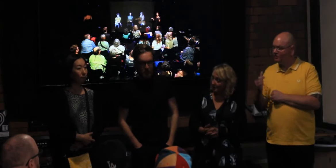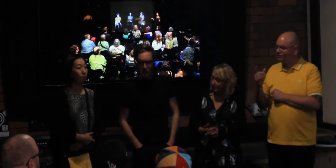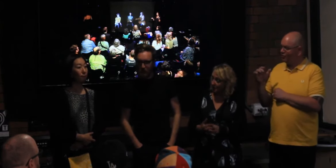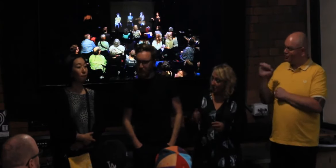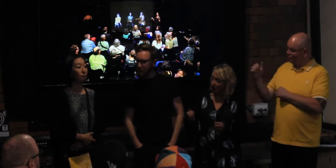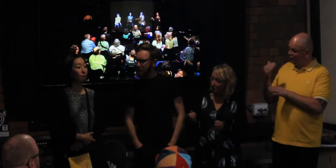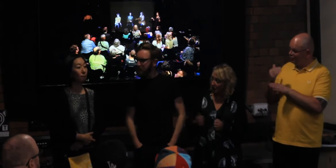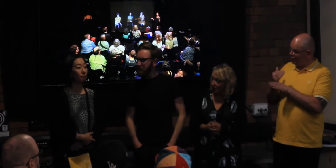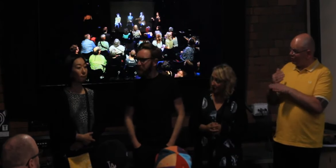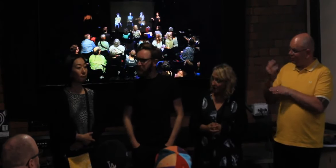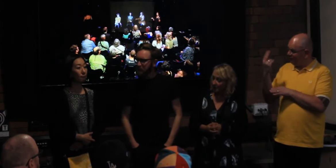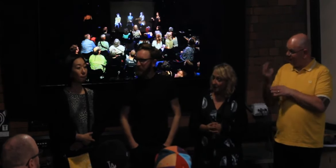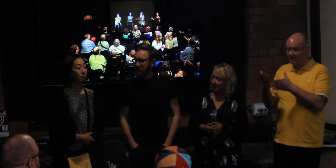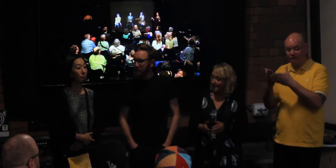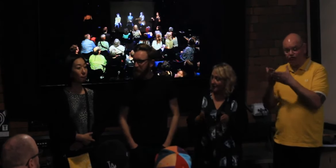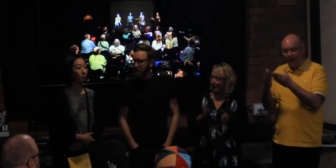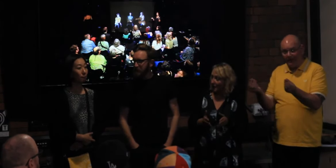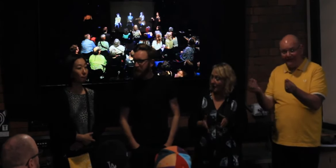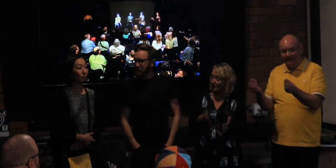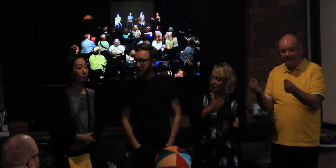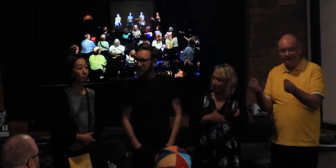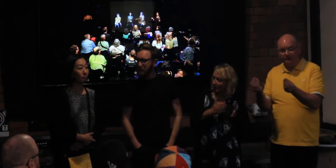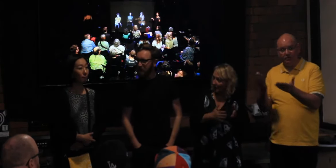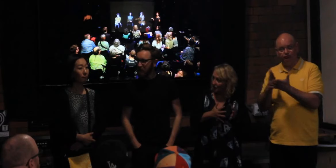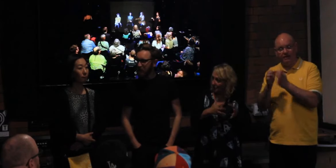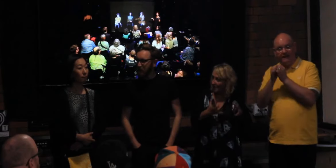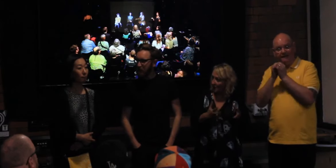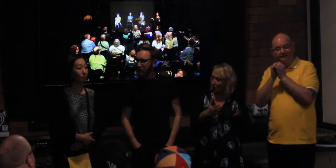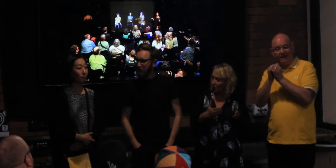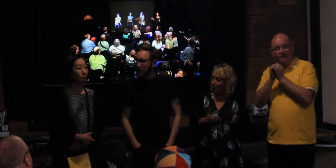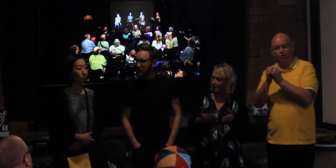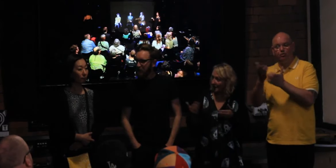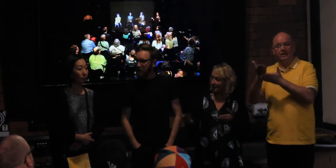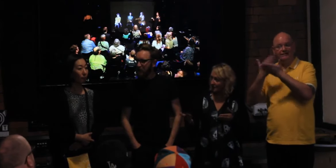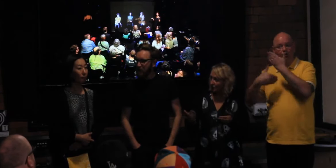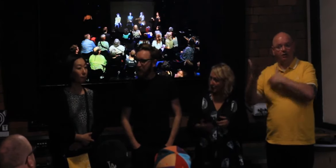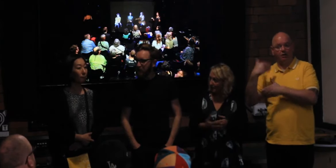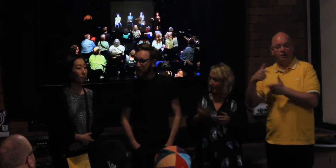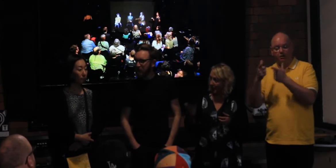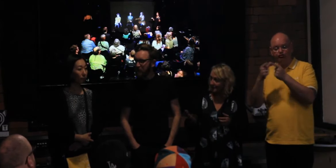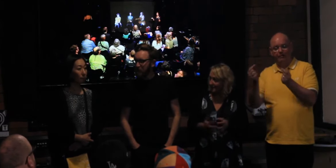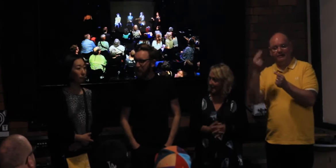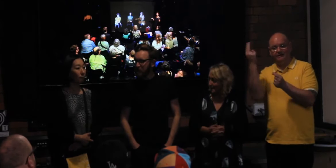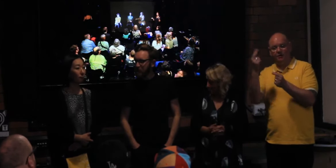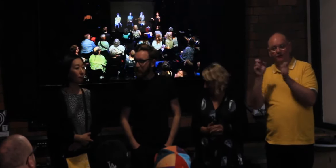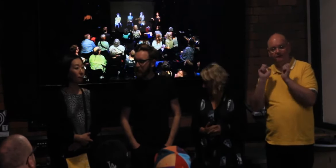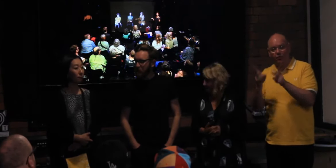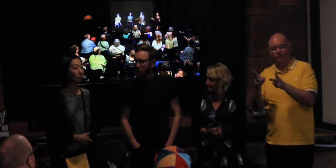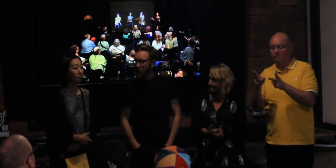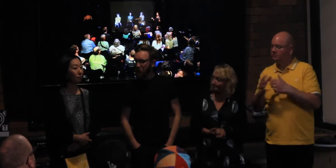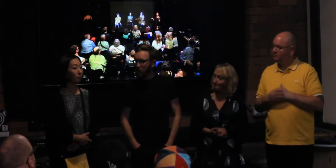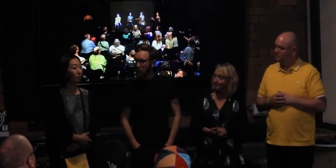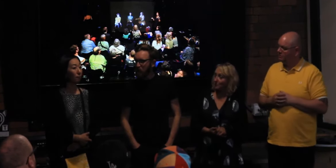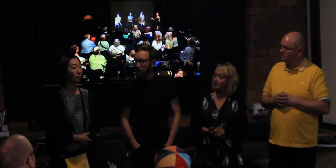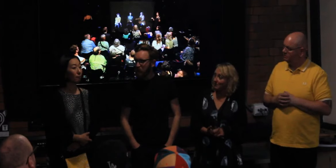Japanese piece of artwork? Does it value historically Japanese art forms and Japan today?